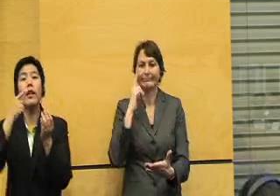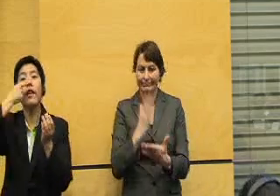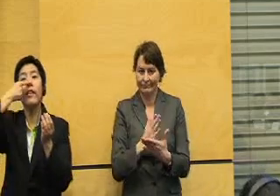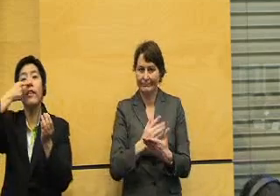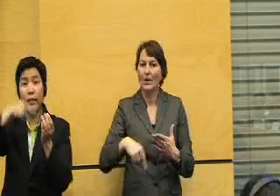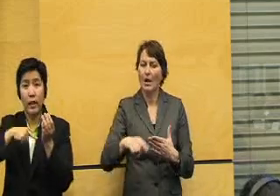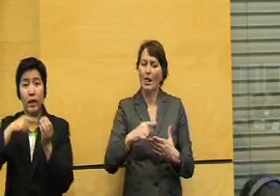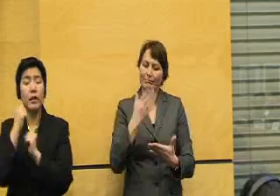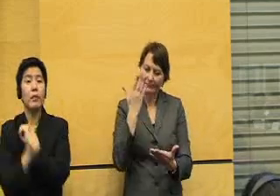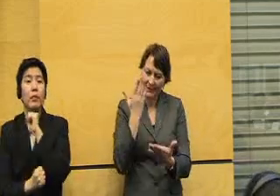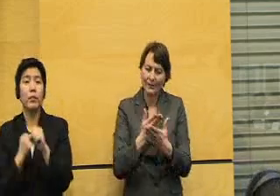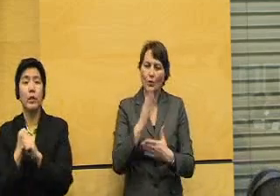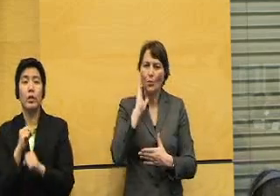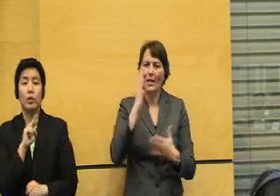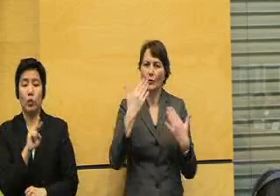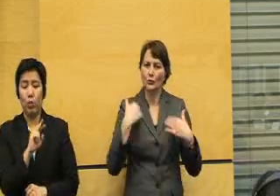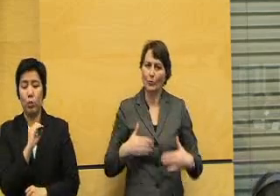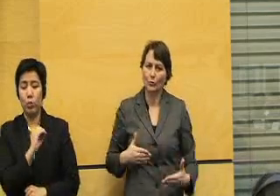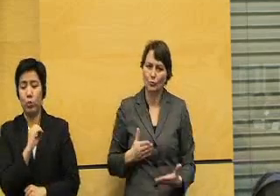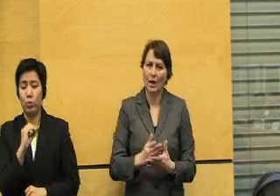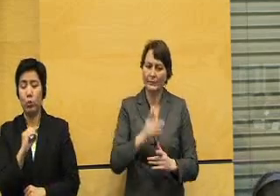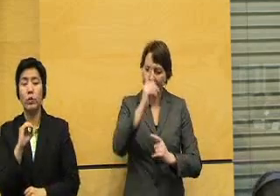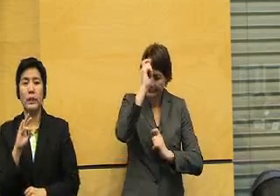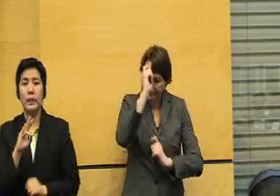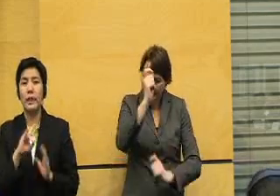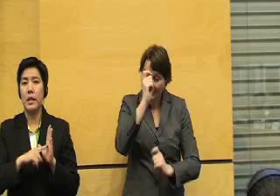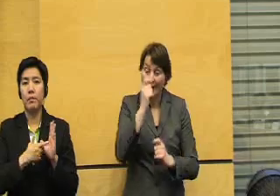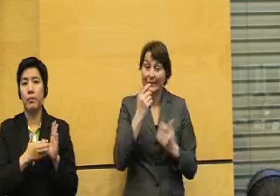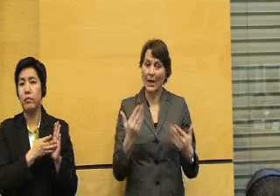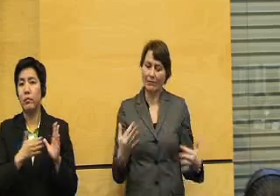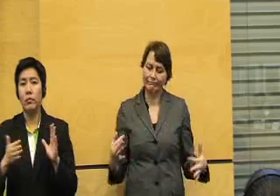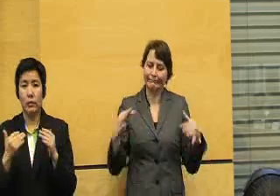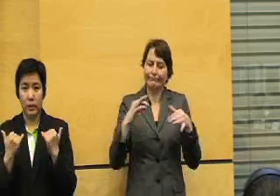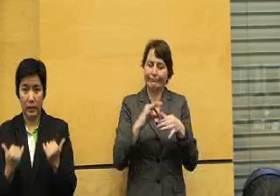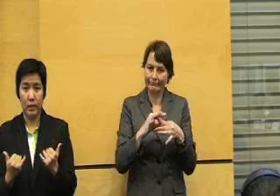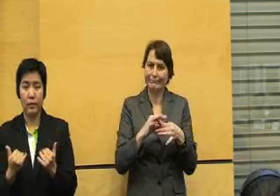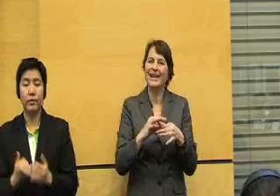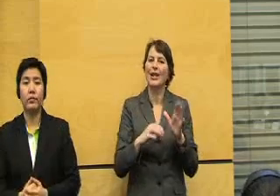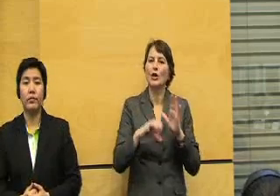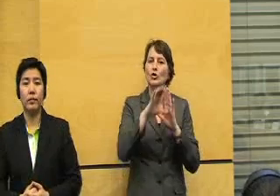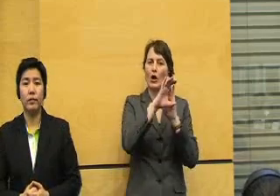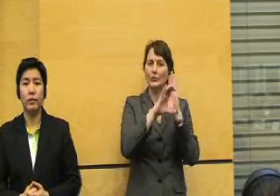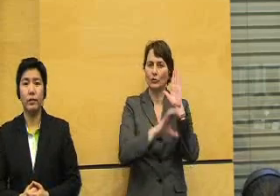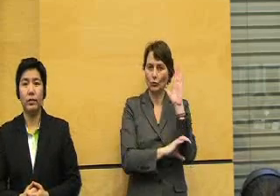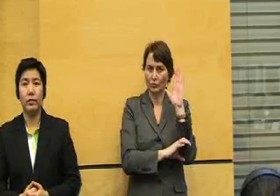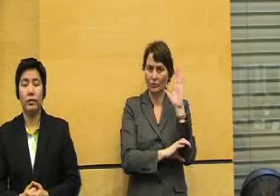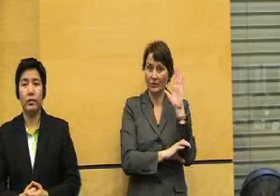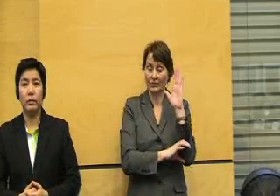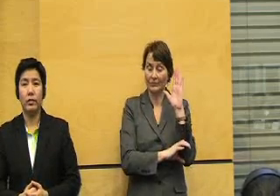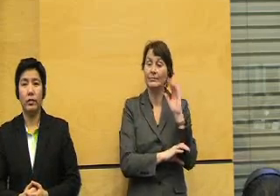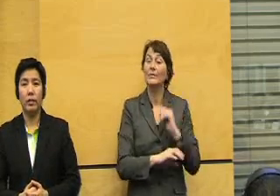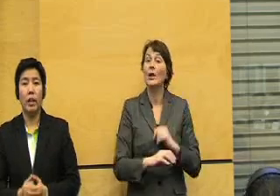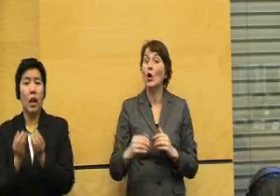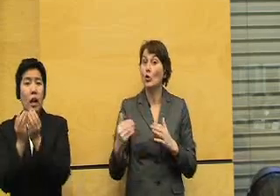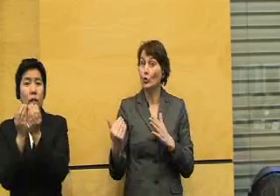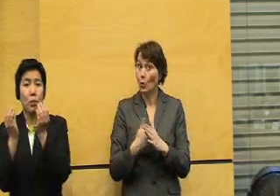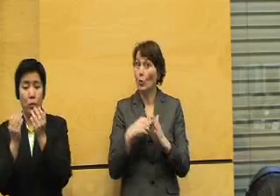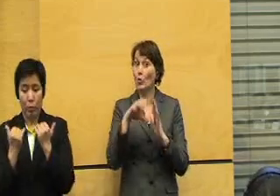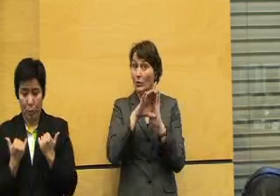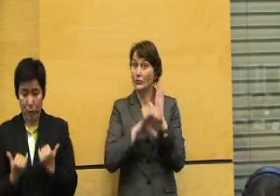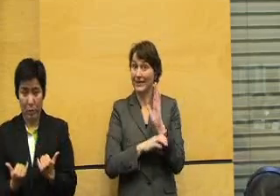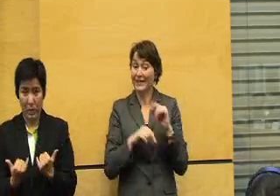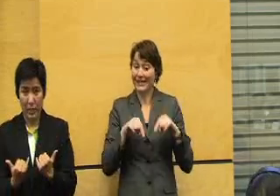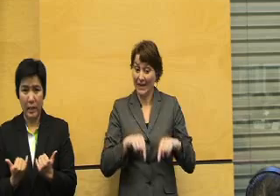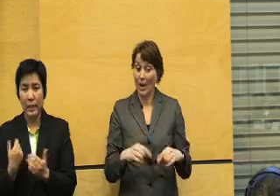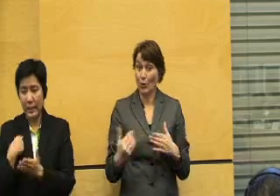rights and dignity in line with the previous Constitution. A new Constitution has been drafted, taking input